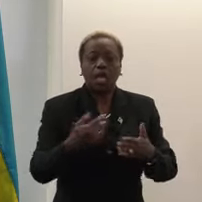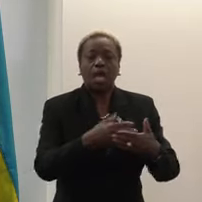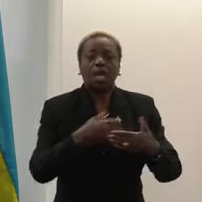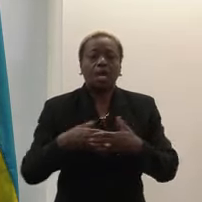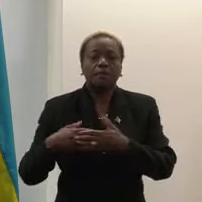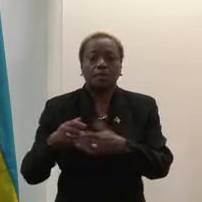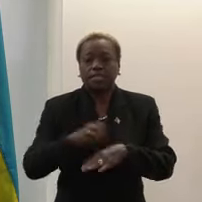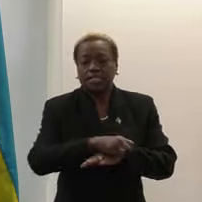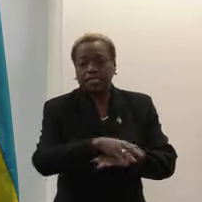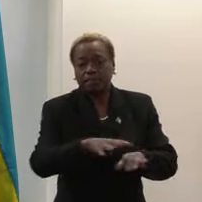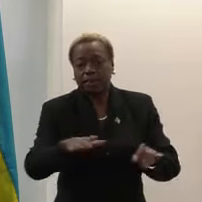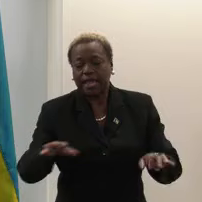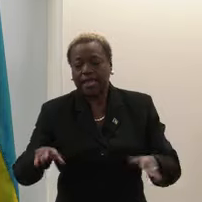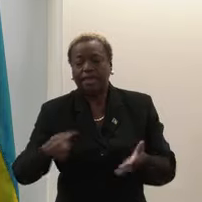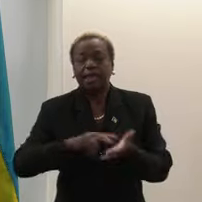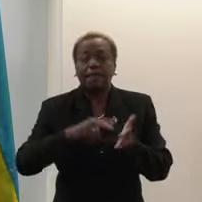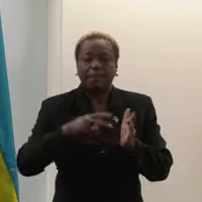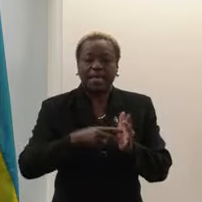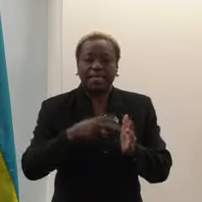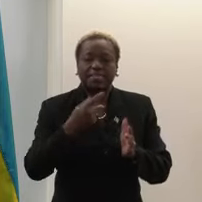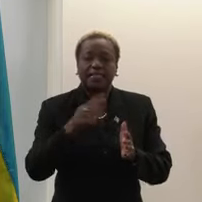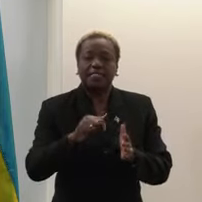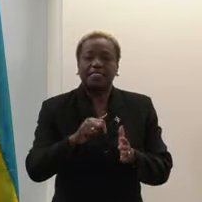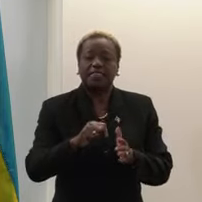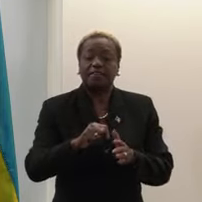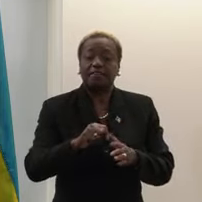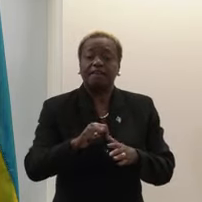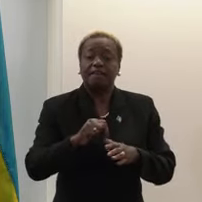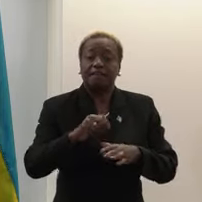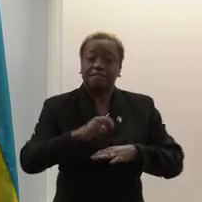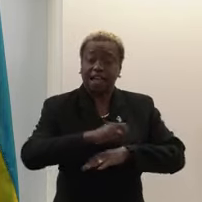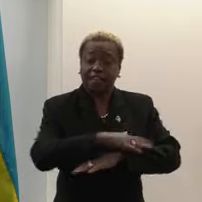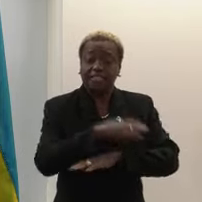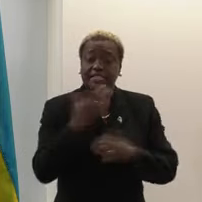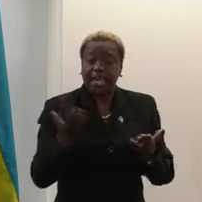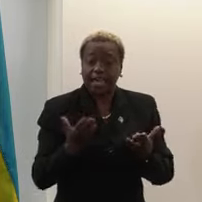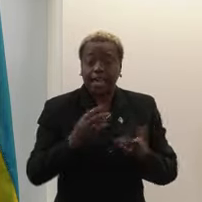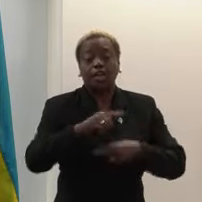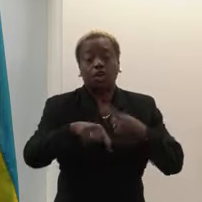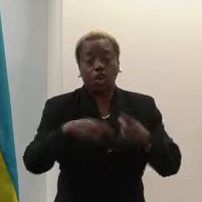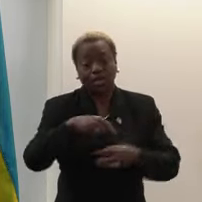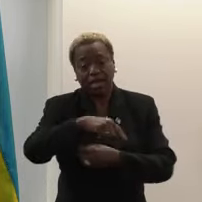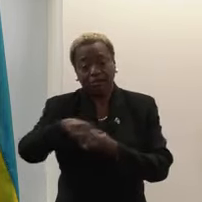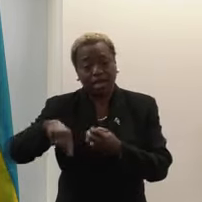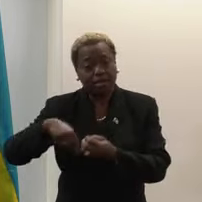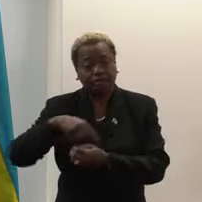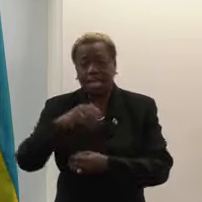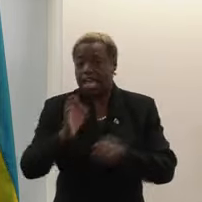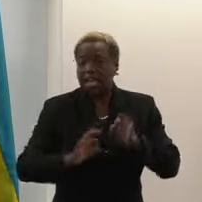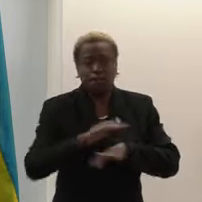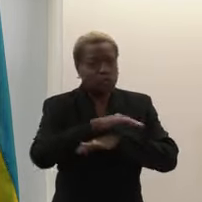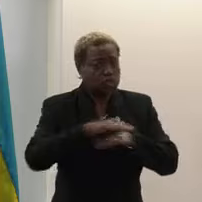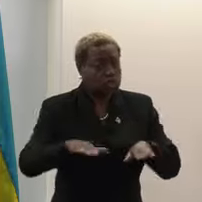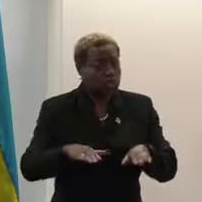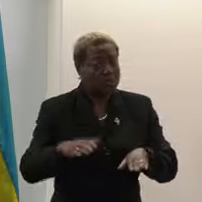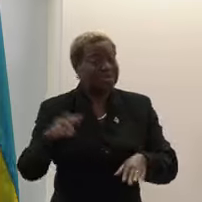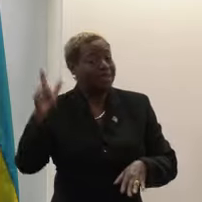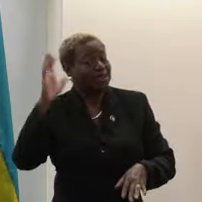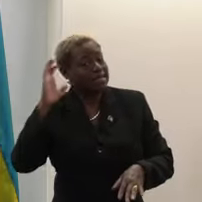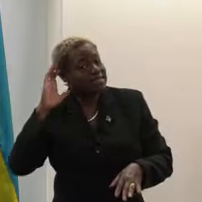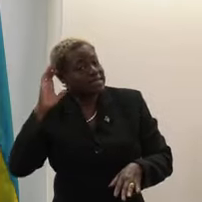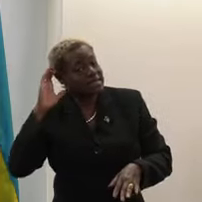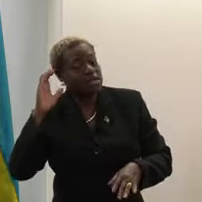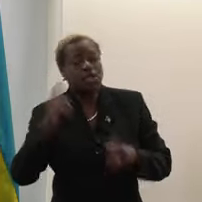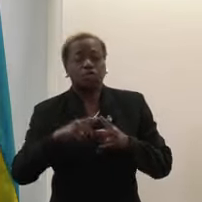spread means that the virus is here and going around. If you do not listen to the public